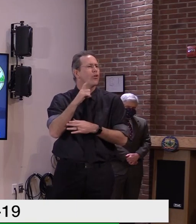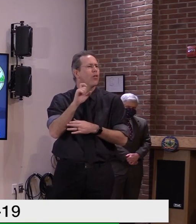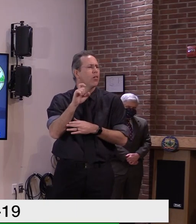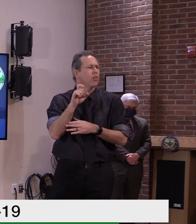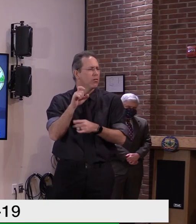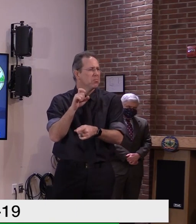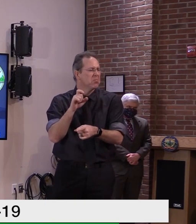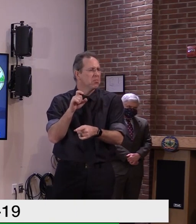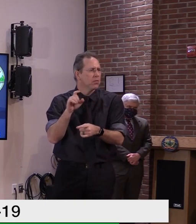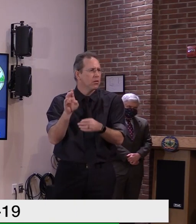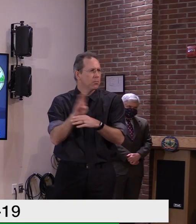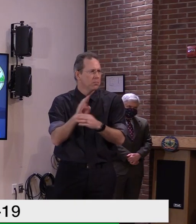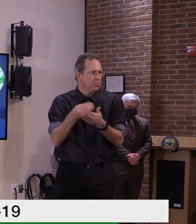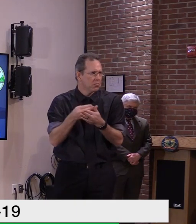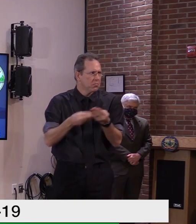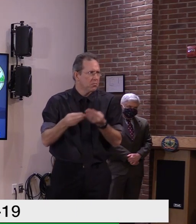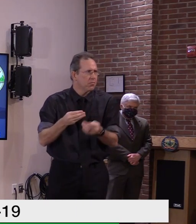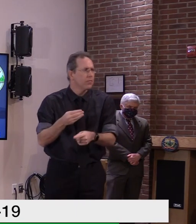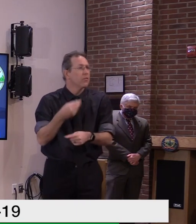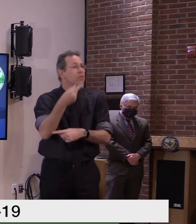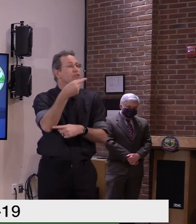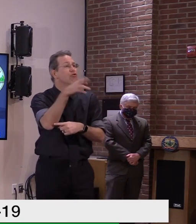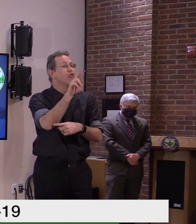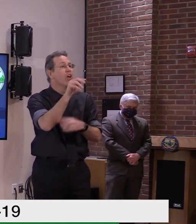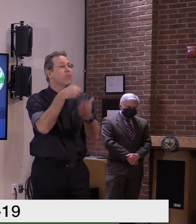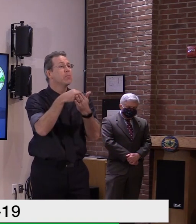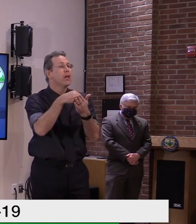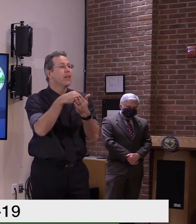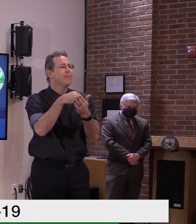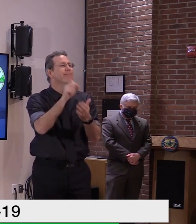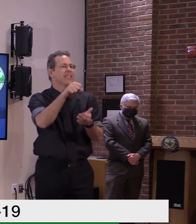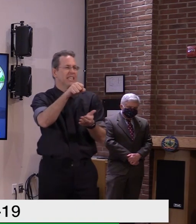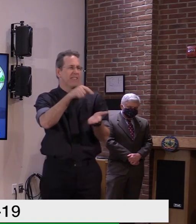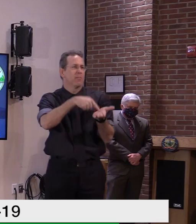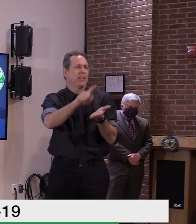2020 income. Okay, that's great.